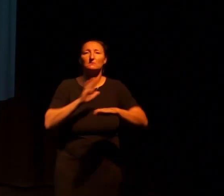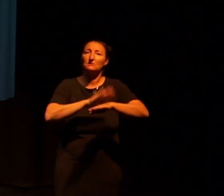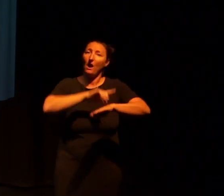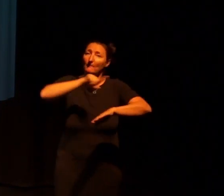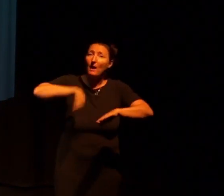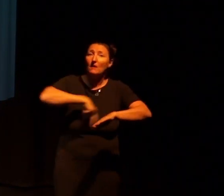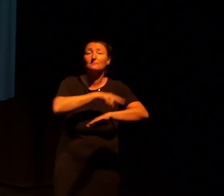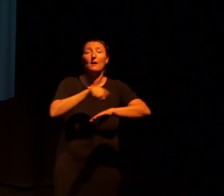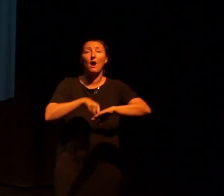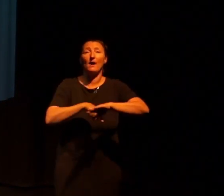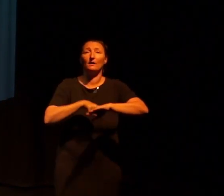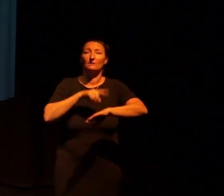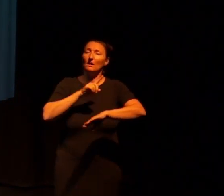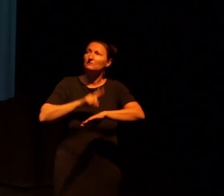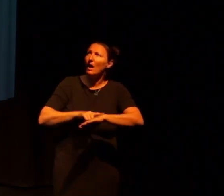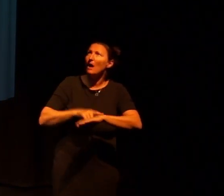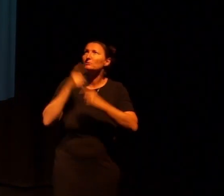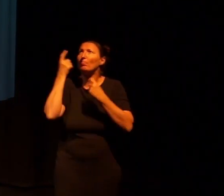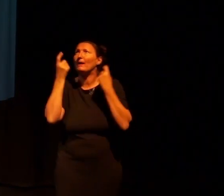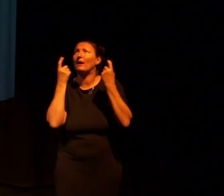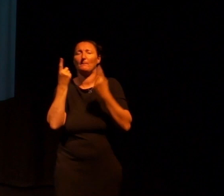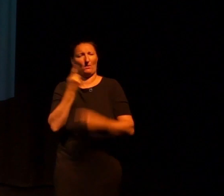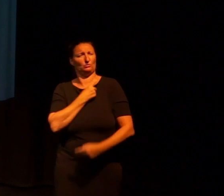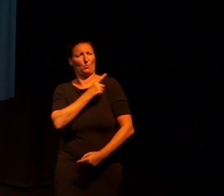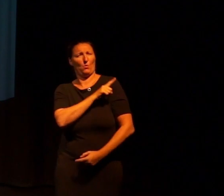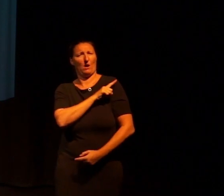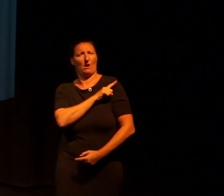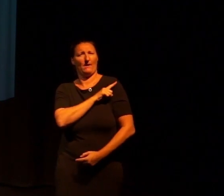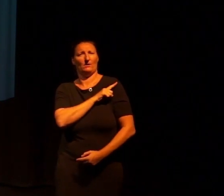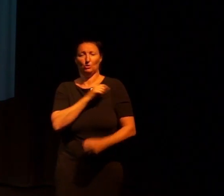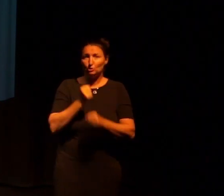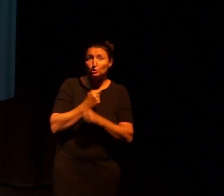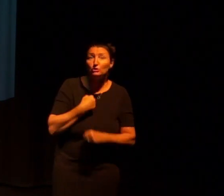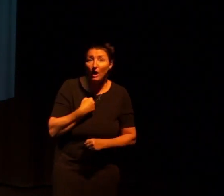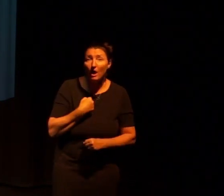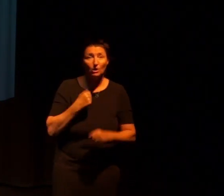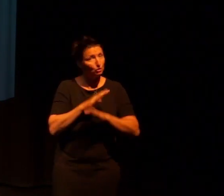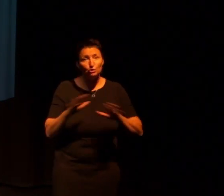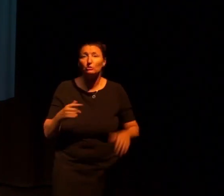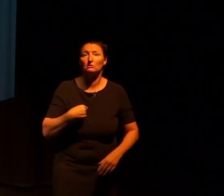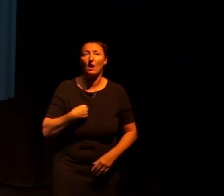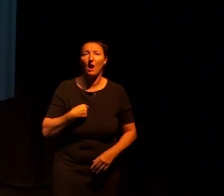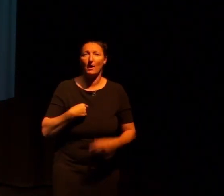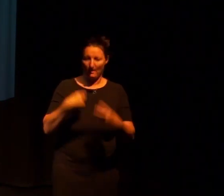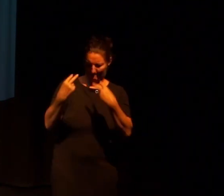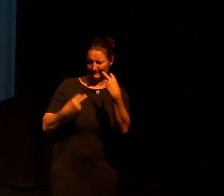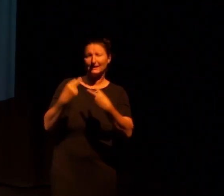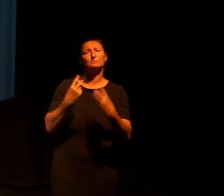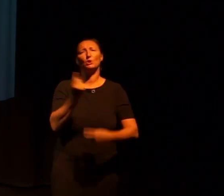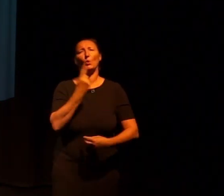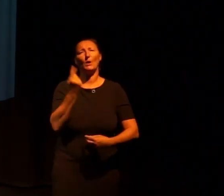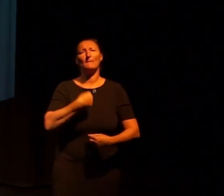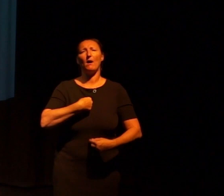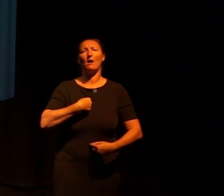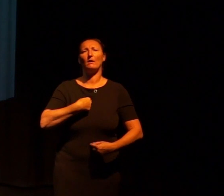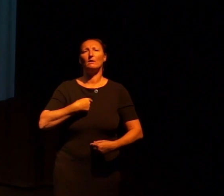by. Time to think and ponder why. Should I, shouldn't I, perception of who am I?